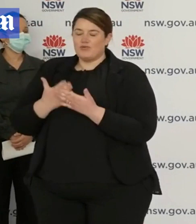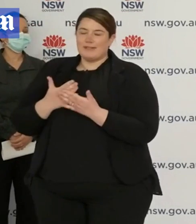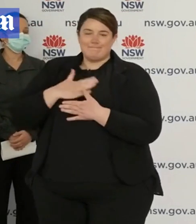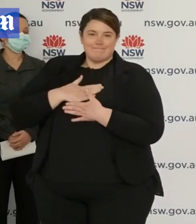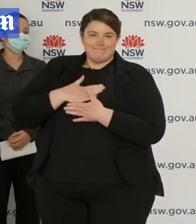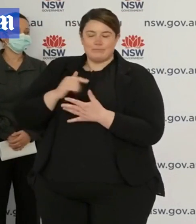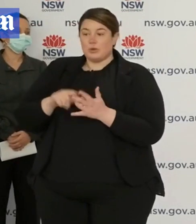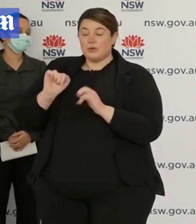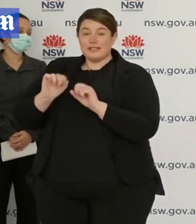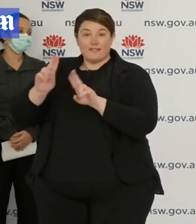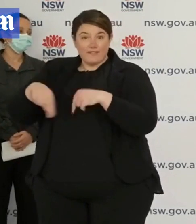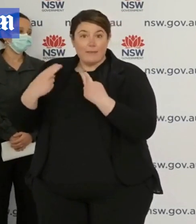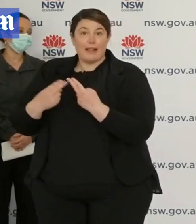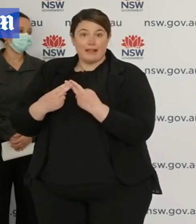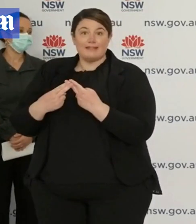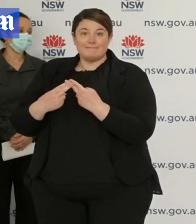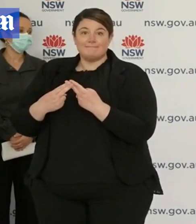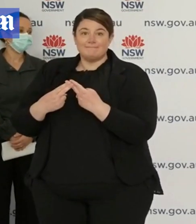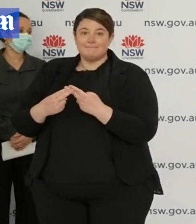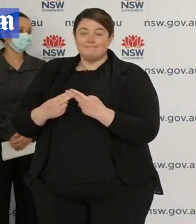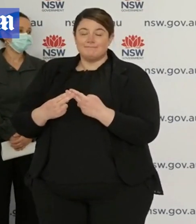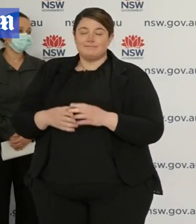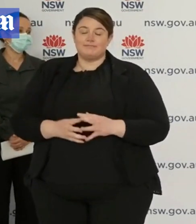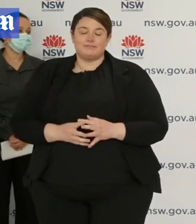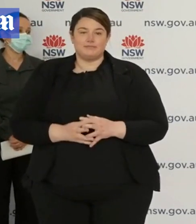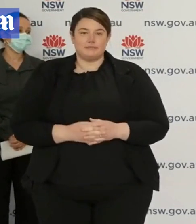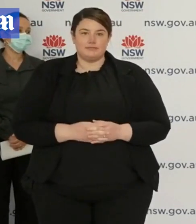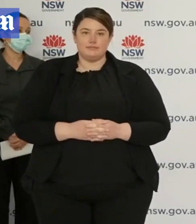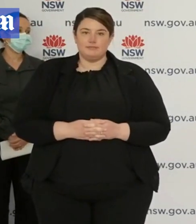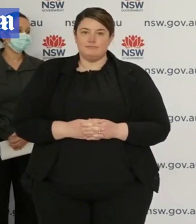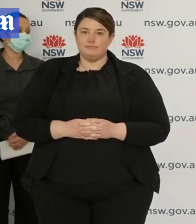sympathies to that deceased man and his to the family of that deceased man.